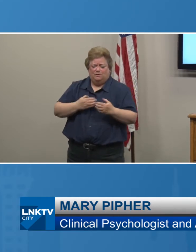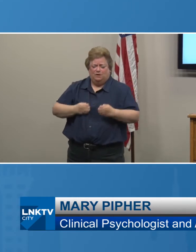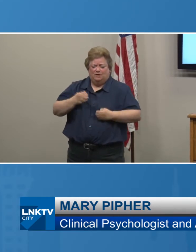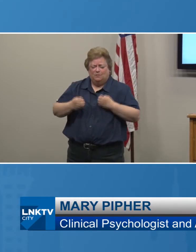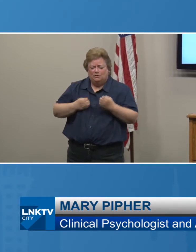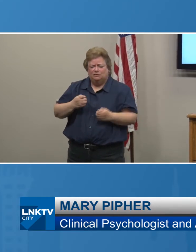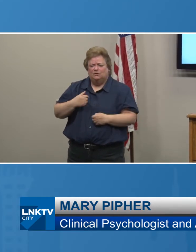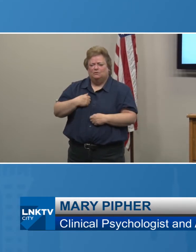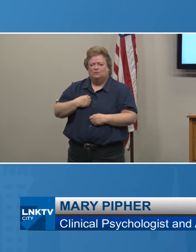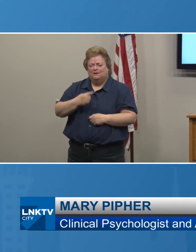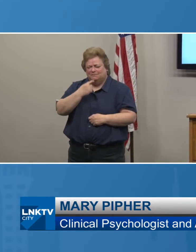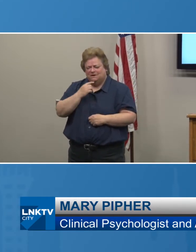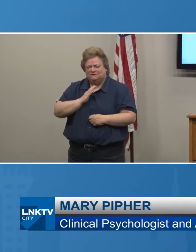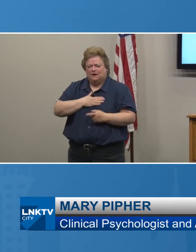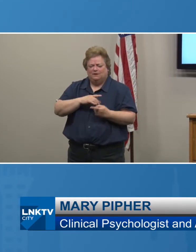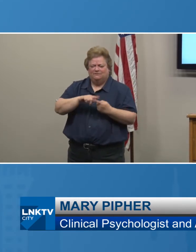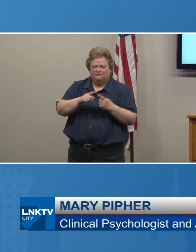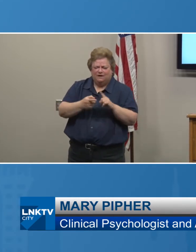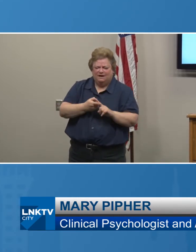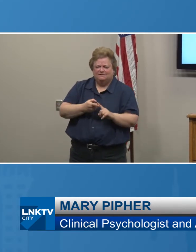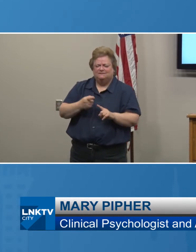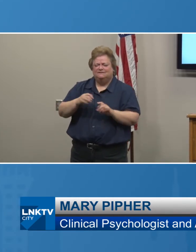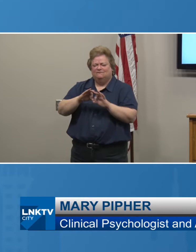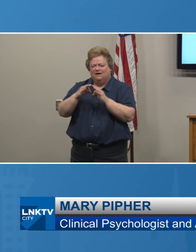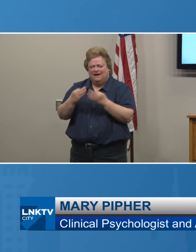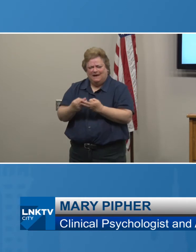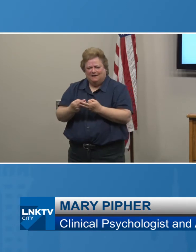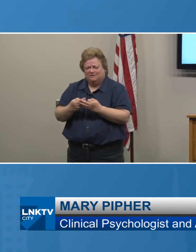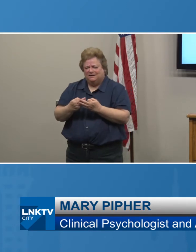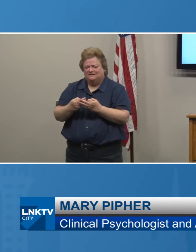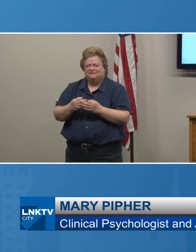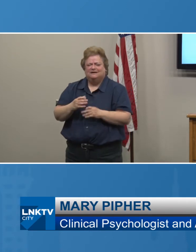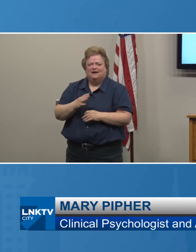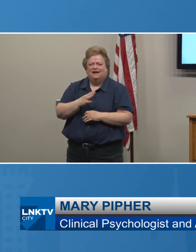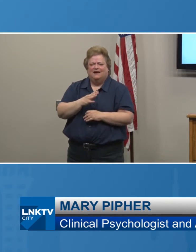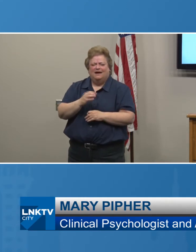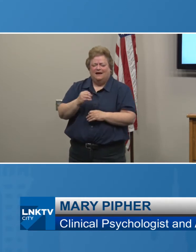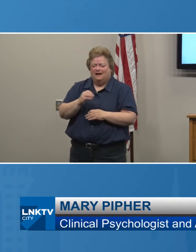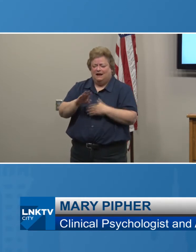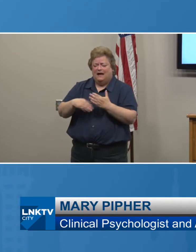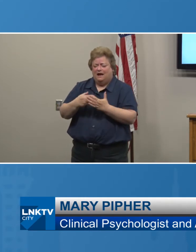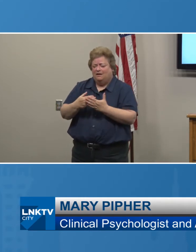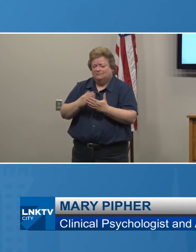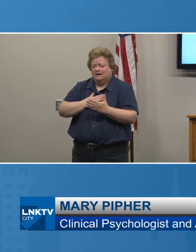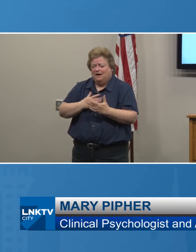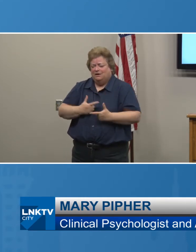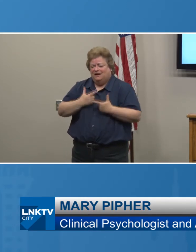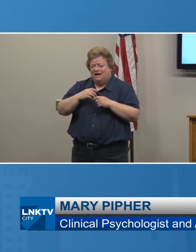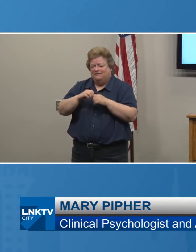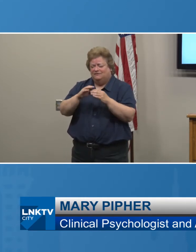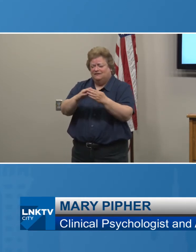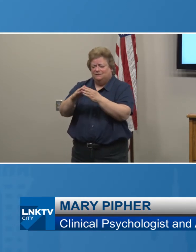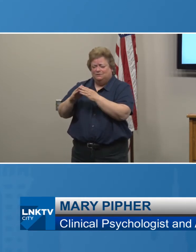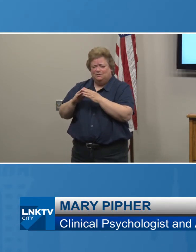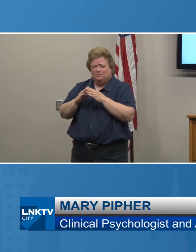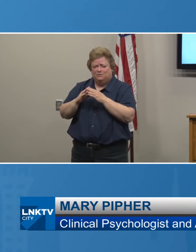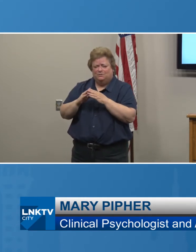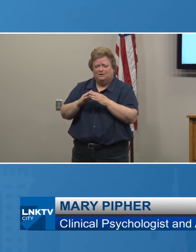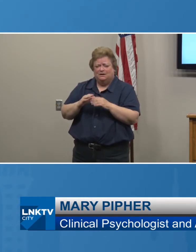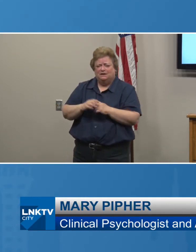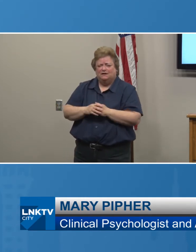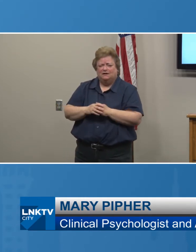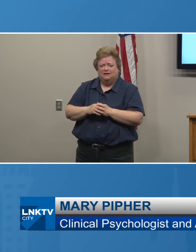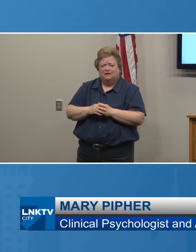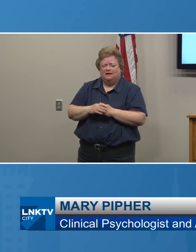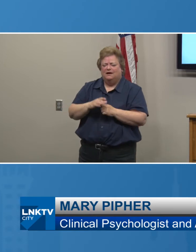our friends and our families that we can't see, and our old lives in the communities. Also, the tedium of